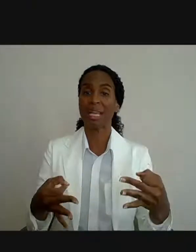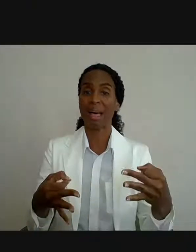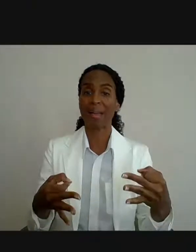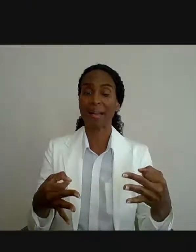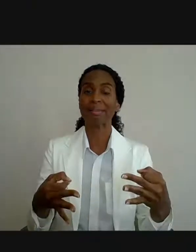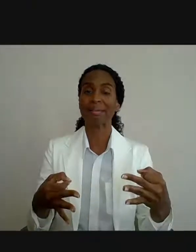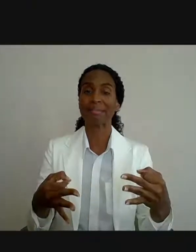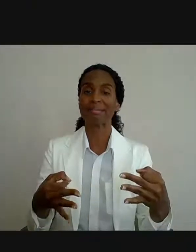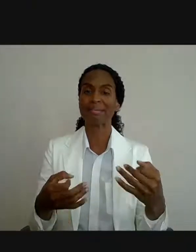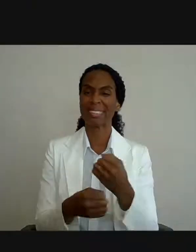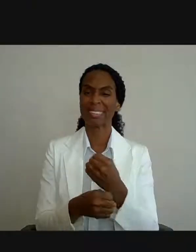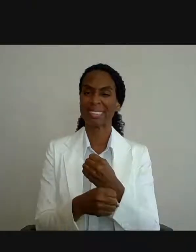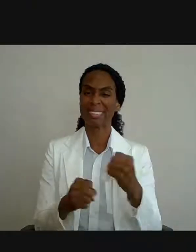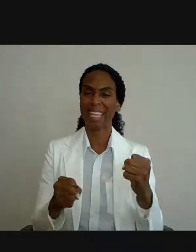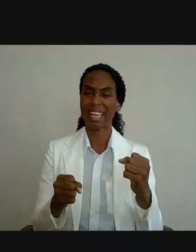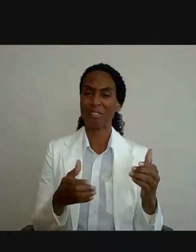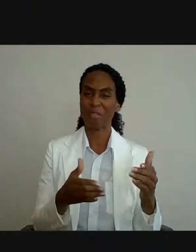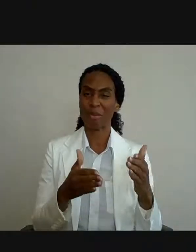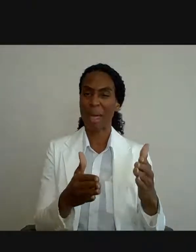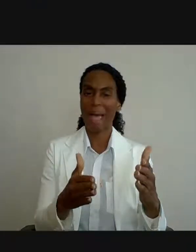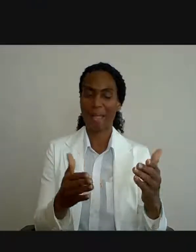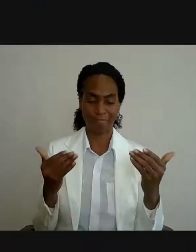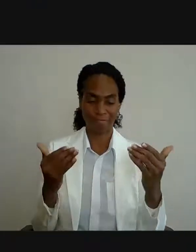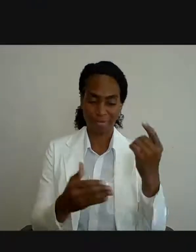a safe path forward for our community.